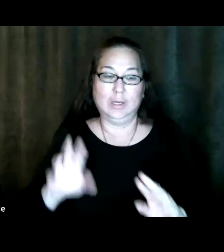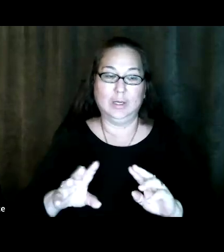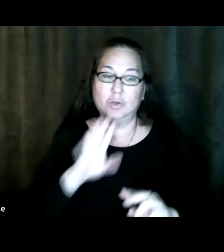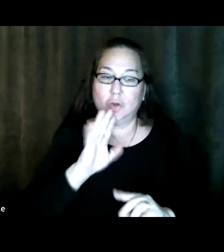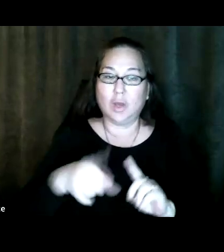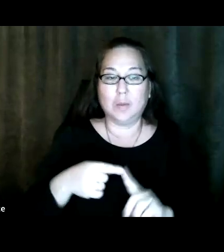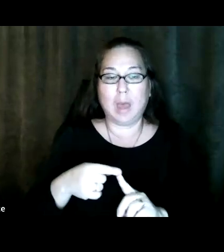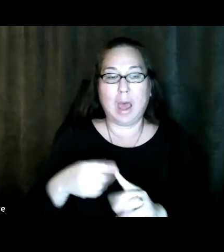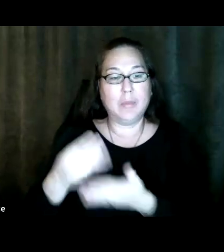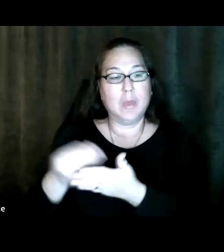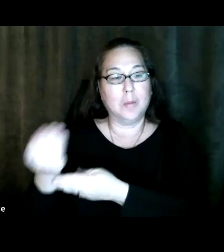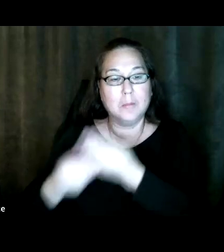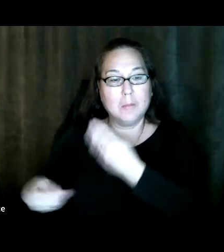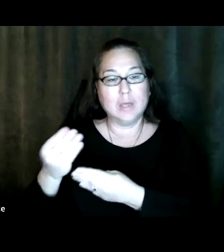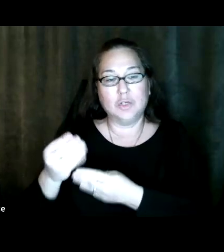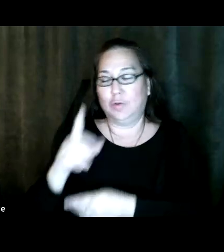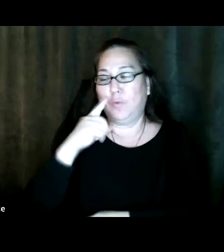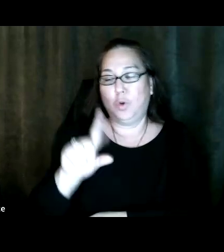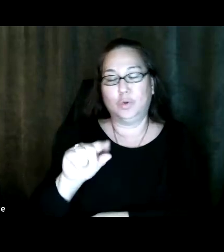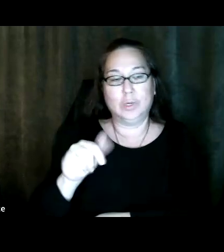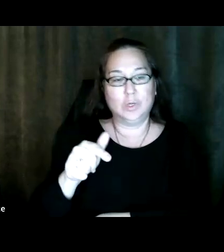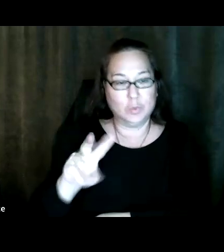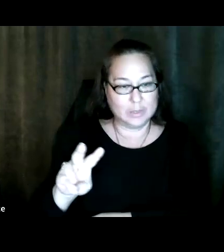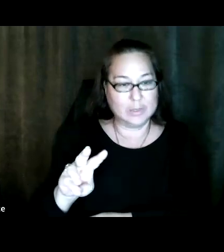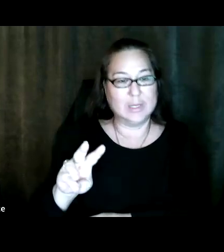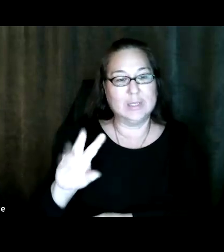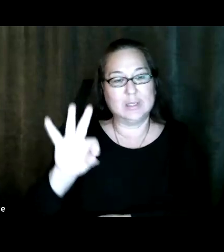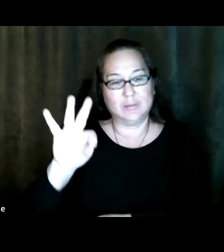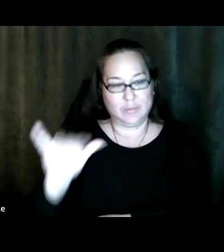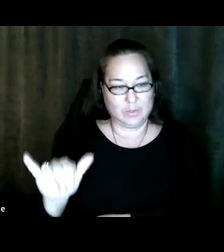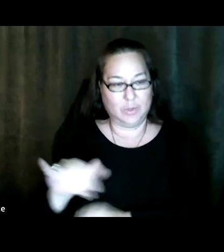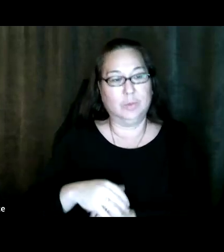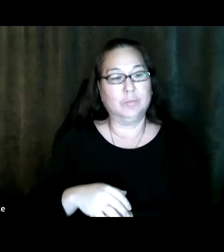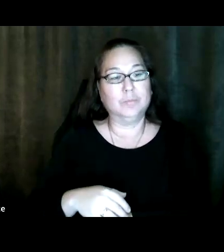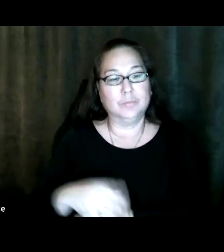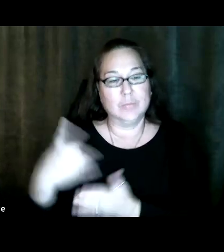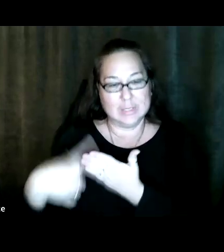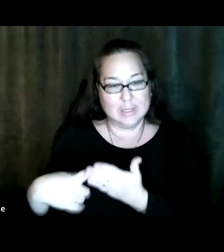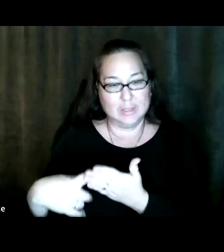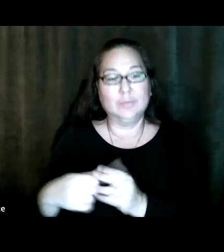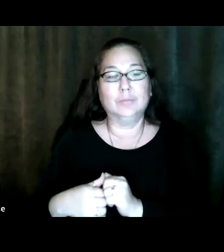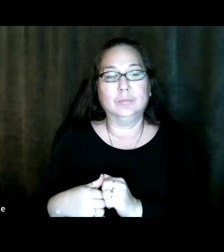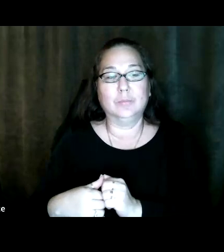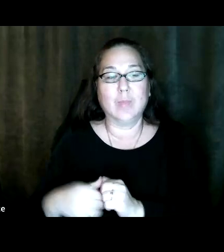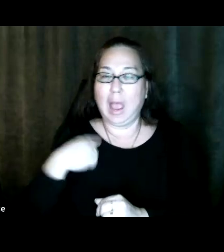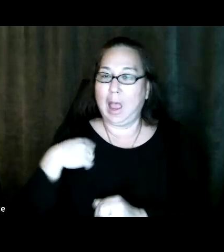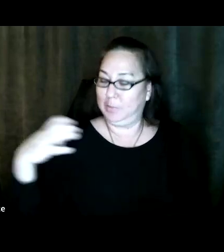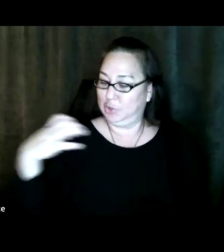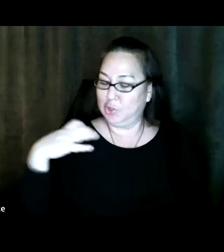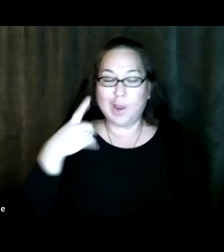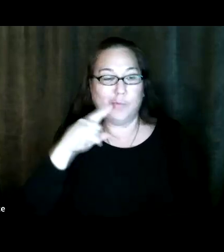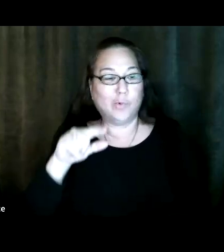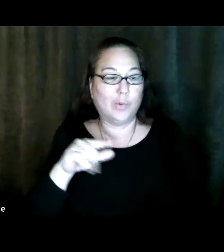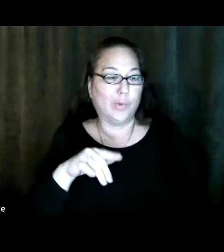for the Boston Public Schools with a hearing on November 14th. As Chair of the Ways and Means Committee, I'm respectful of the school